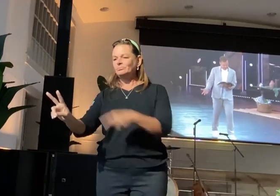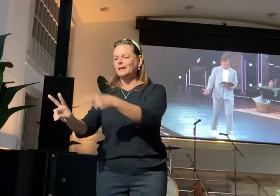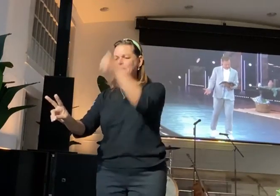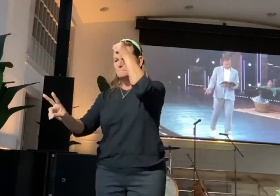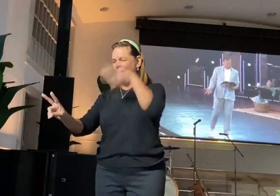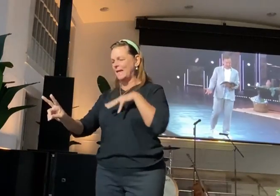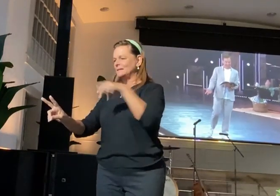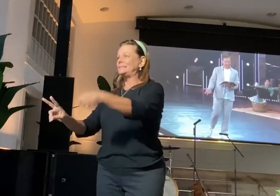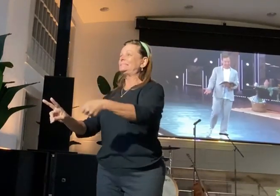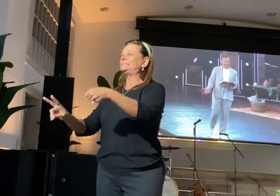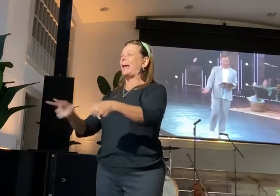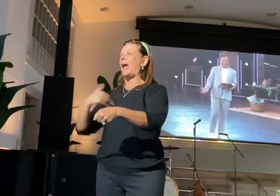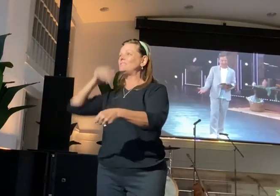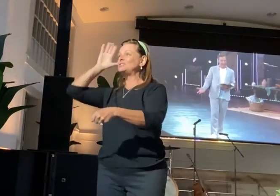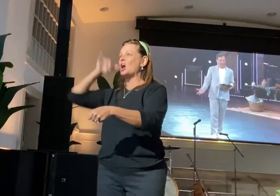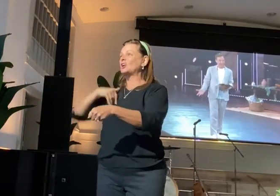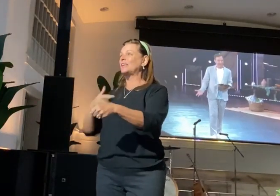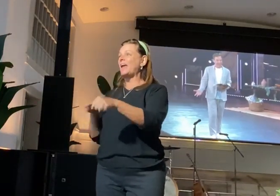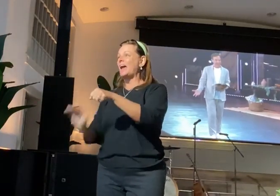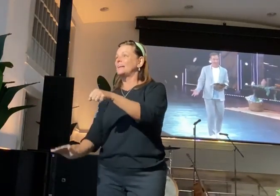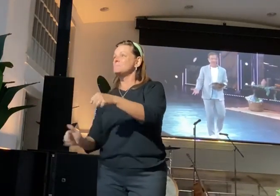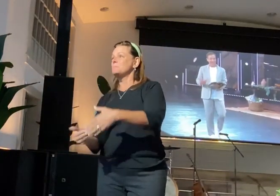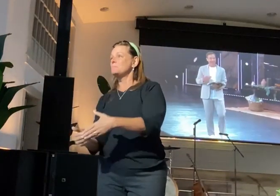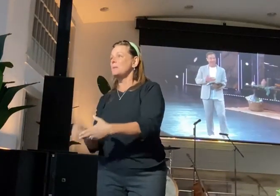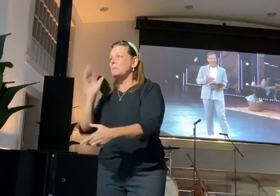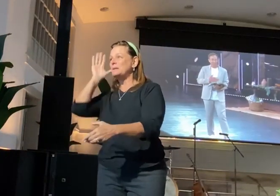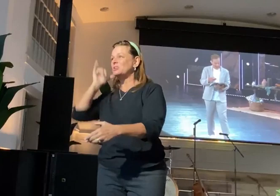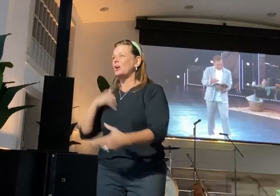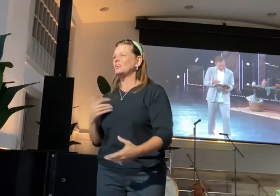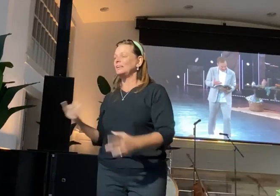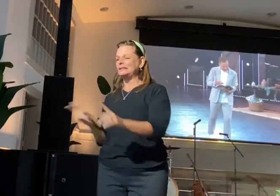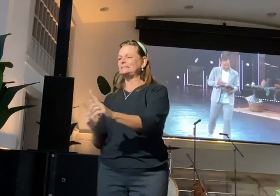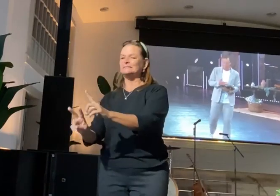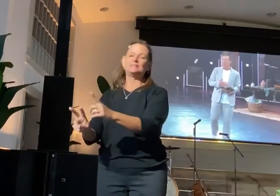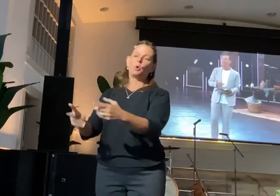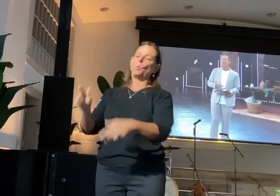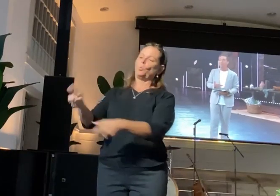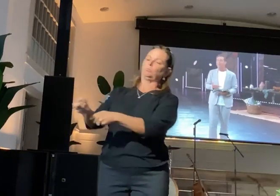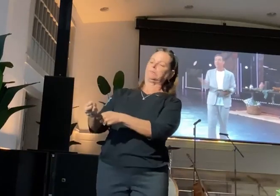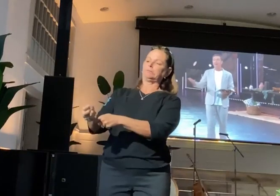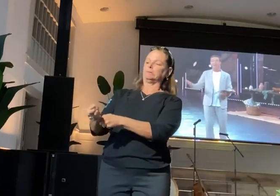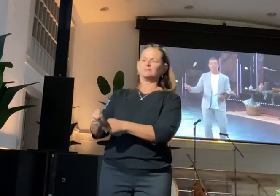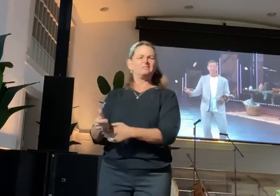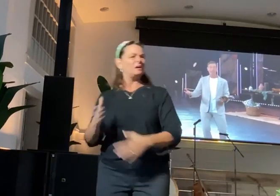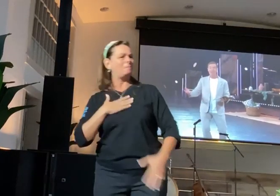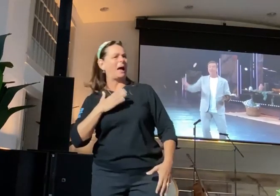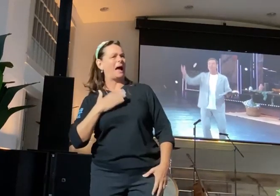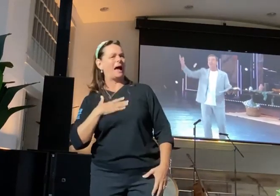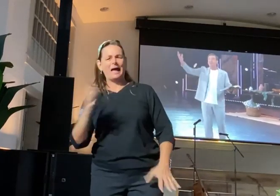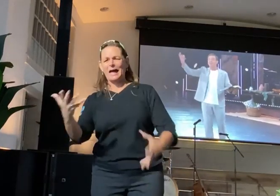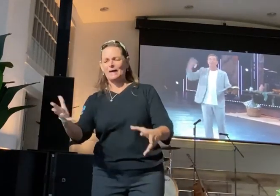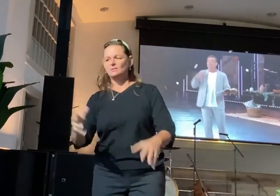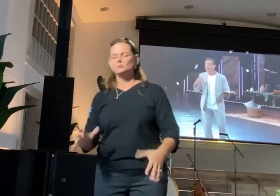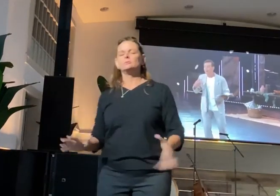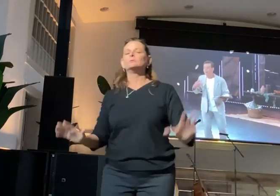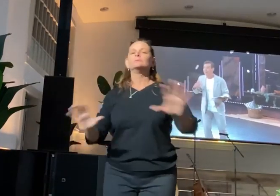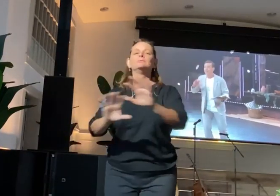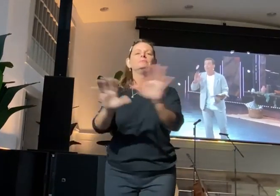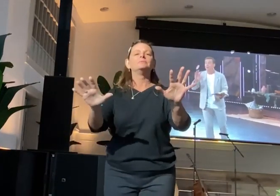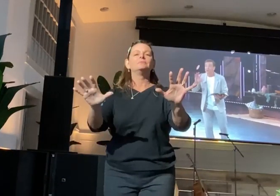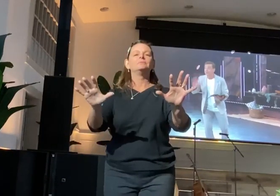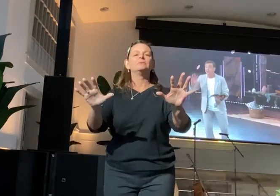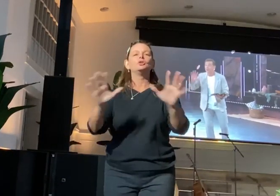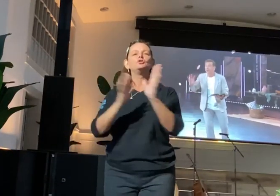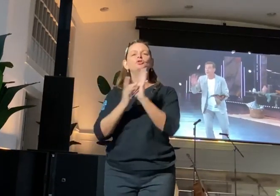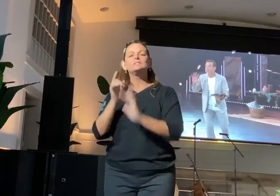donkey, right? I'm like, wait, how did that happen? And we don't know if the man maybe had a vision, an angelic visitation,